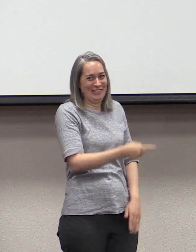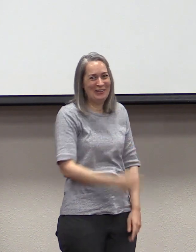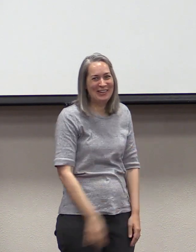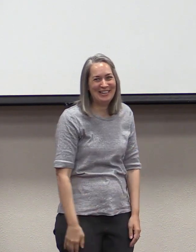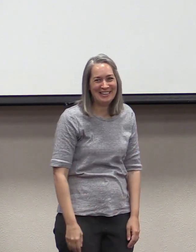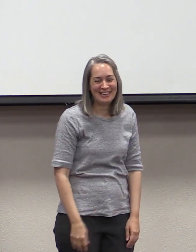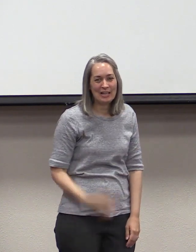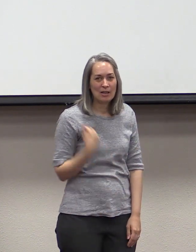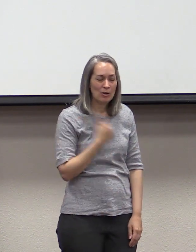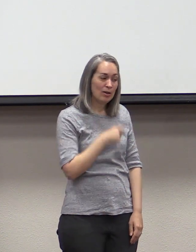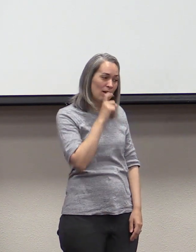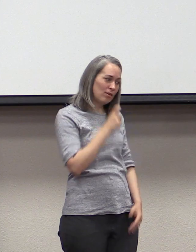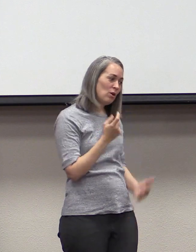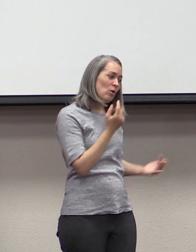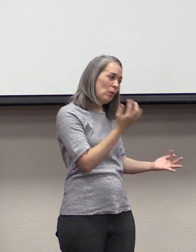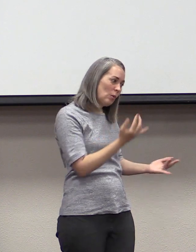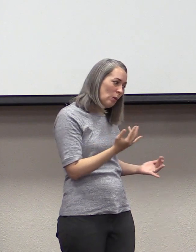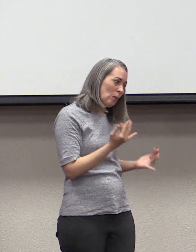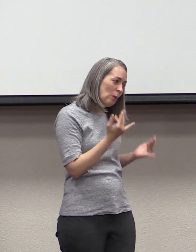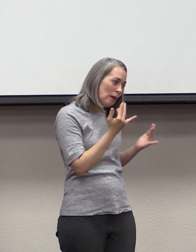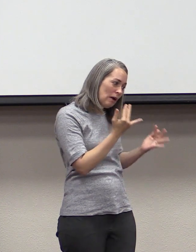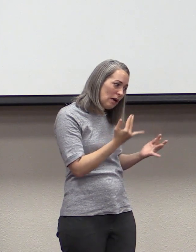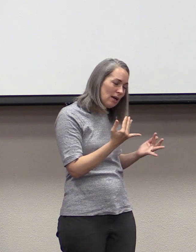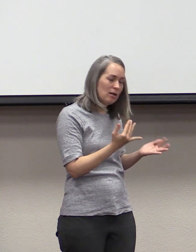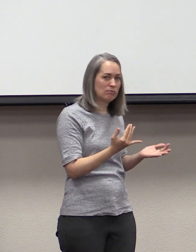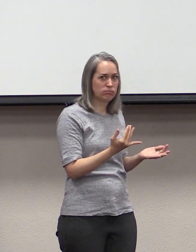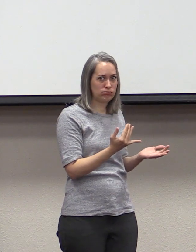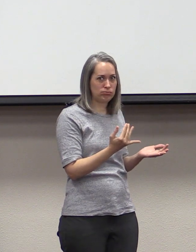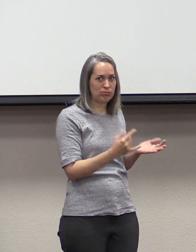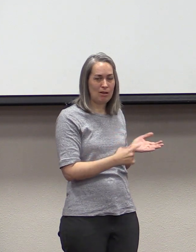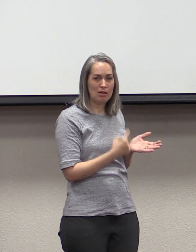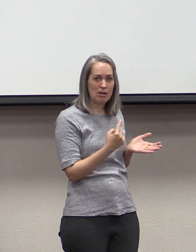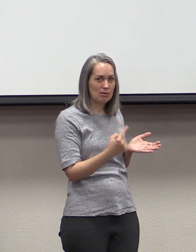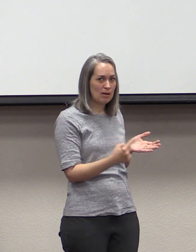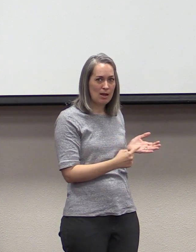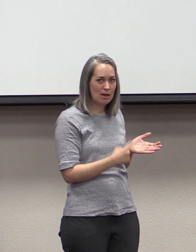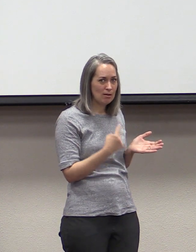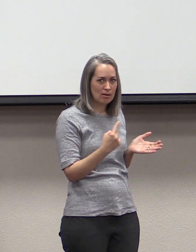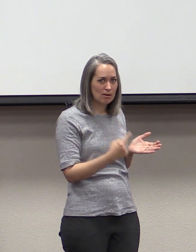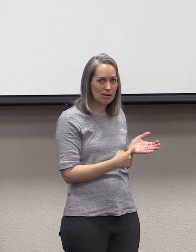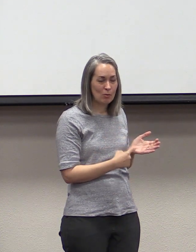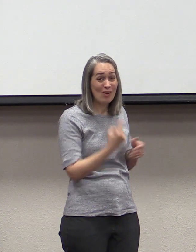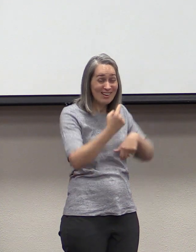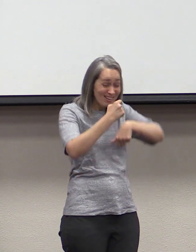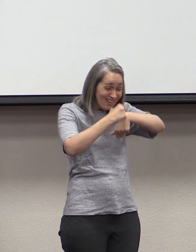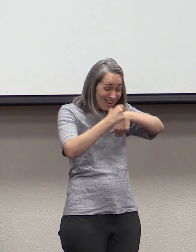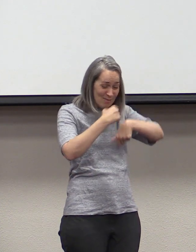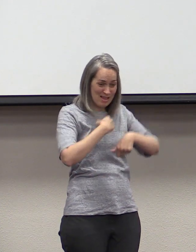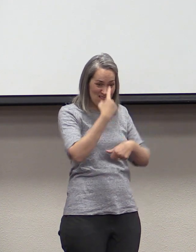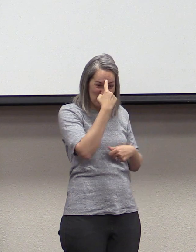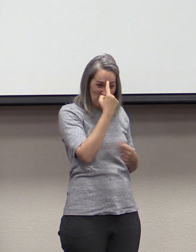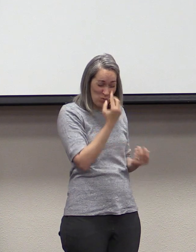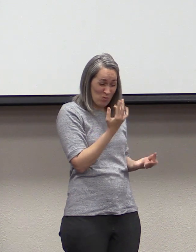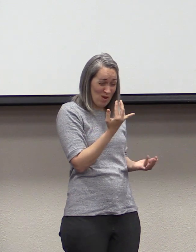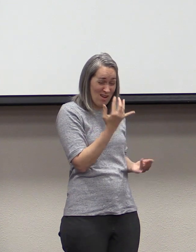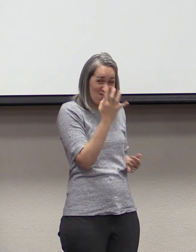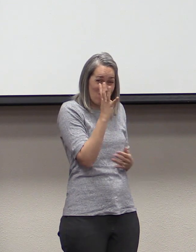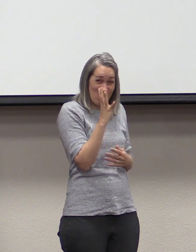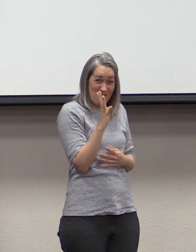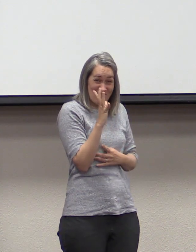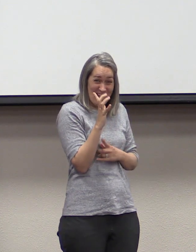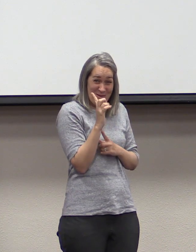to wait. And there were times where, there was one time, I think we waited 45